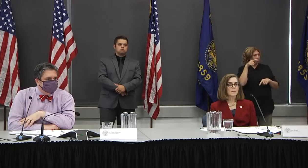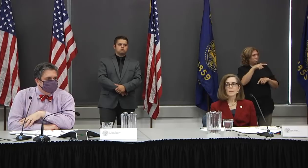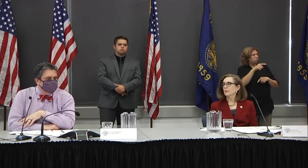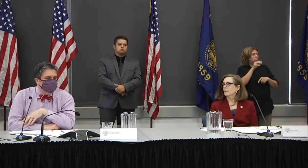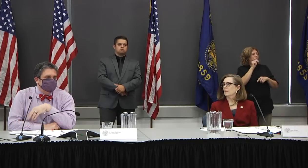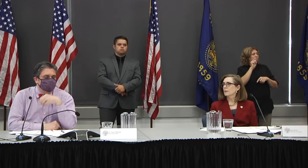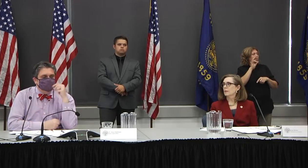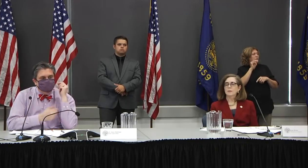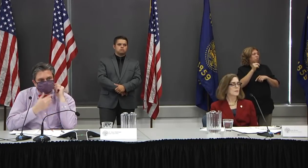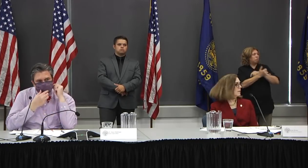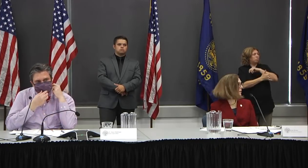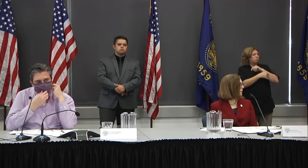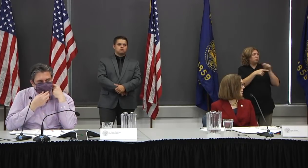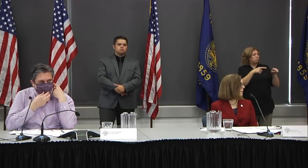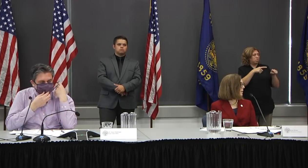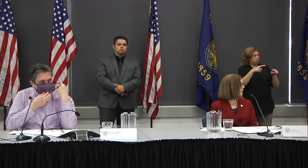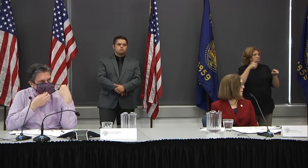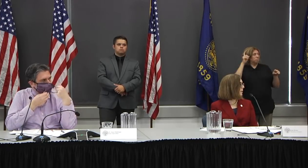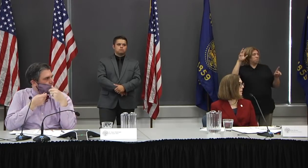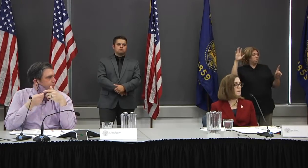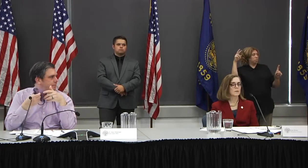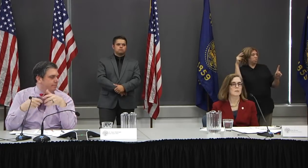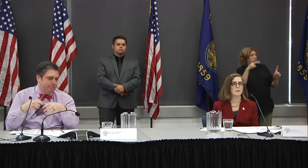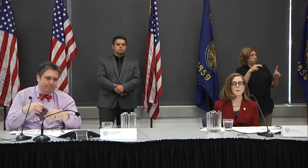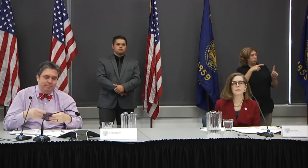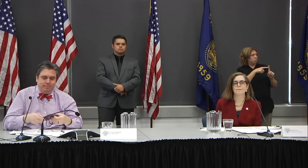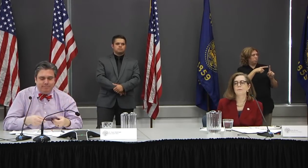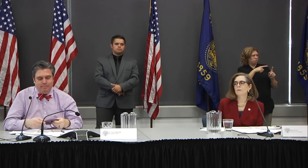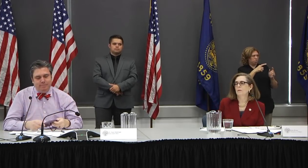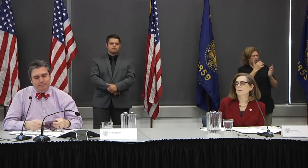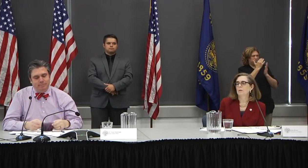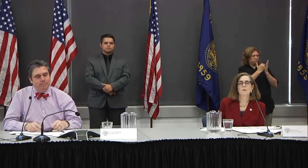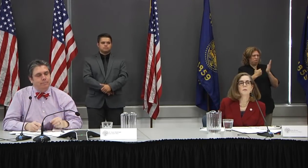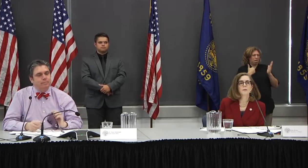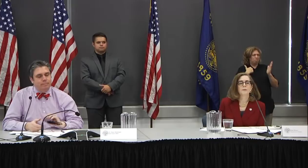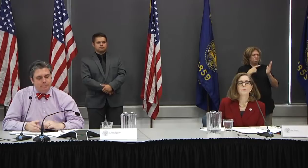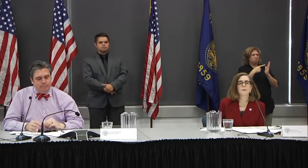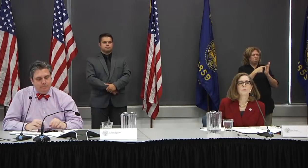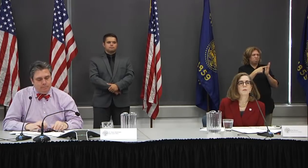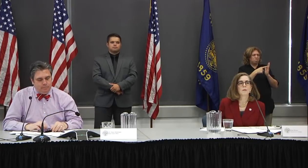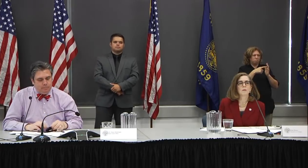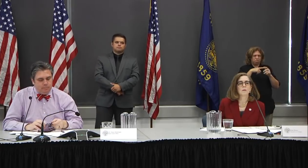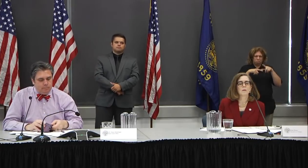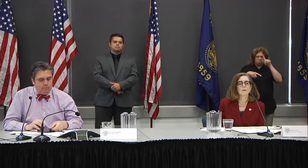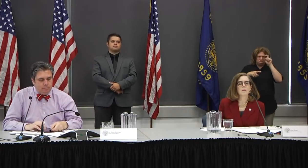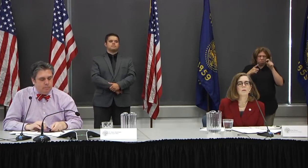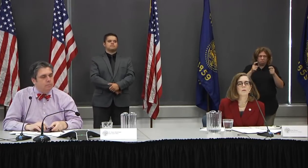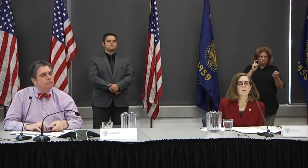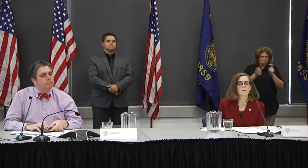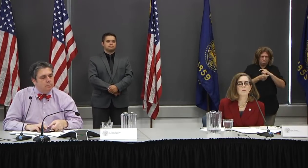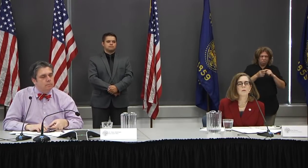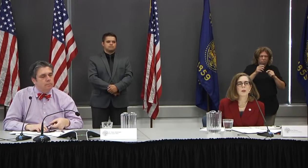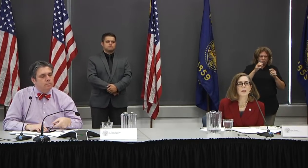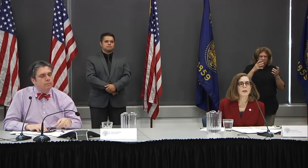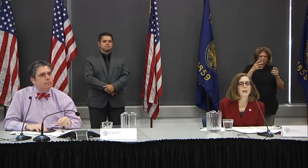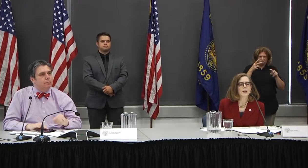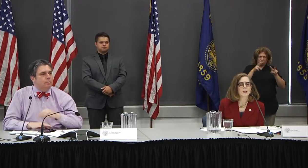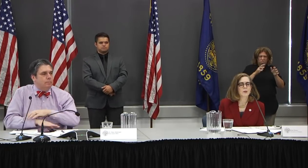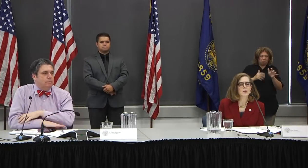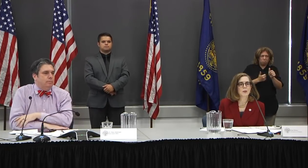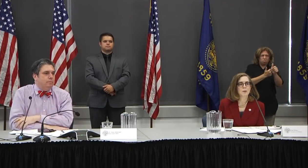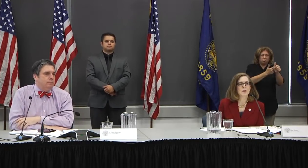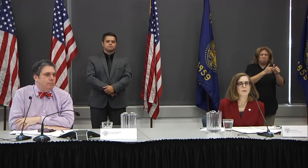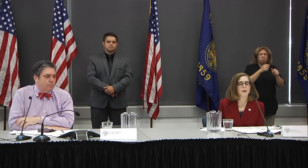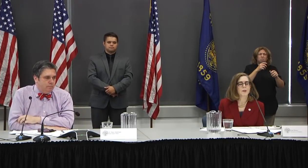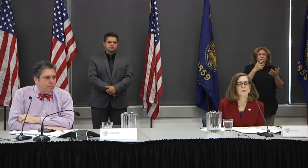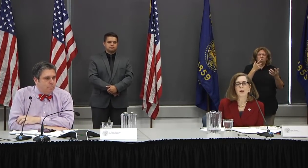something that changed there, or was there something that you guys are seeing now that's different than what the White House was saying earlier this week? I can't